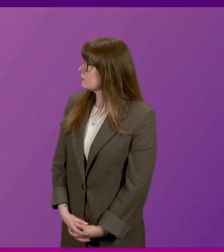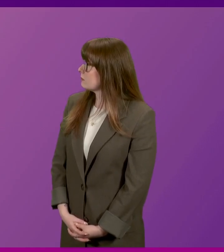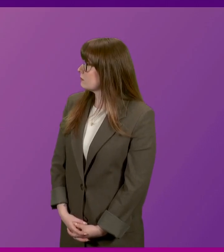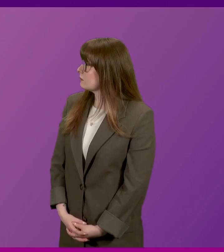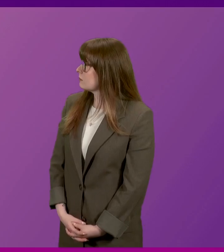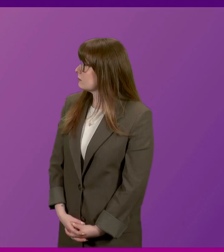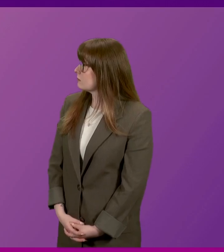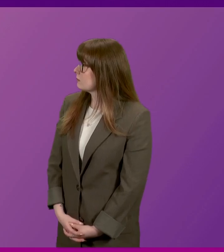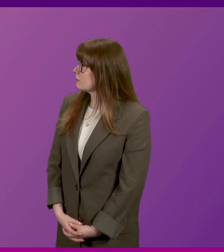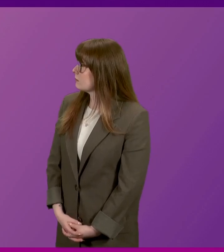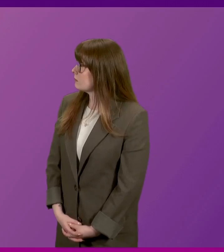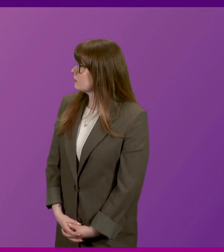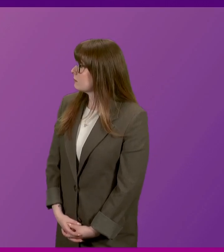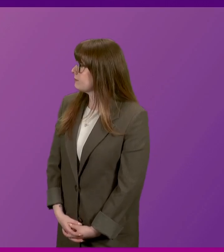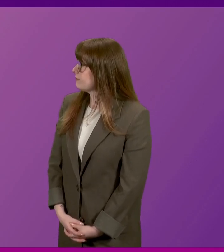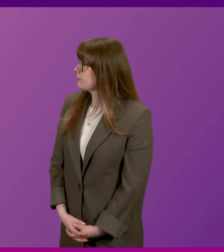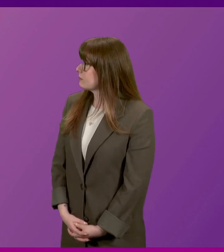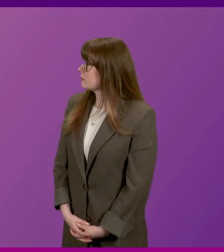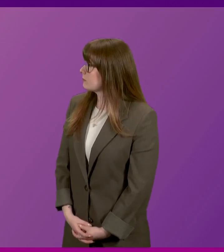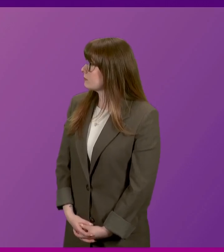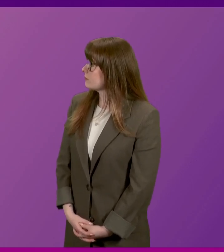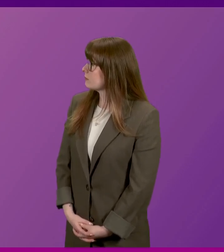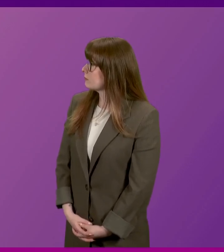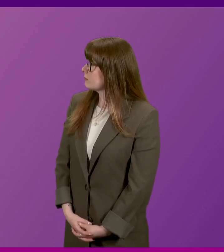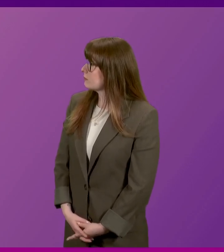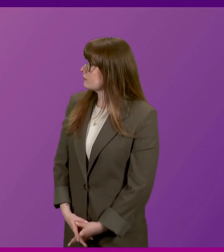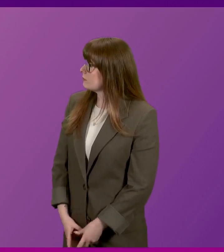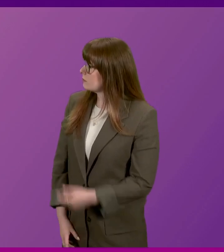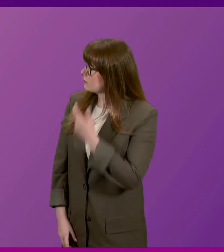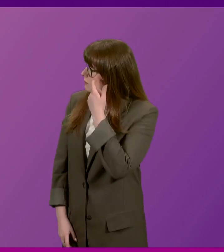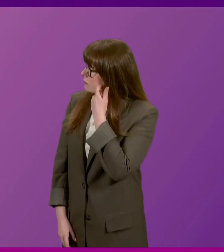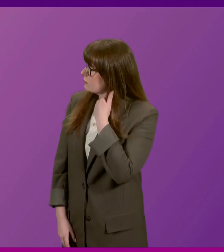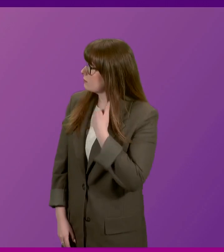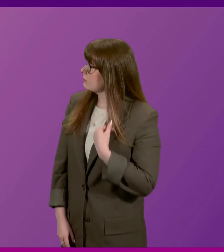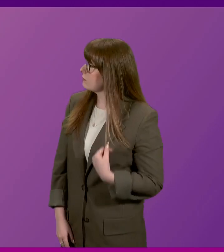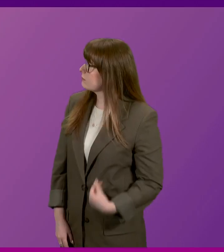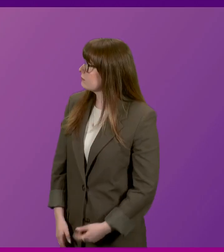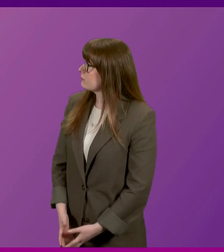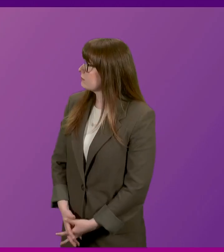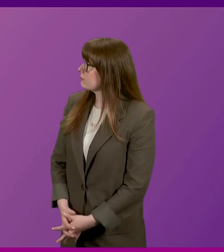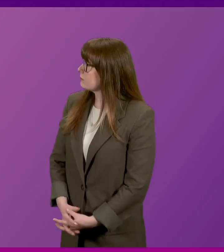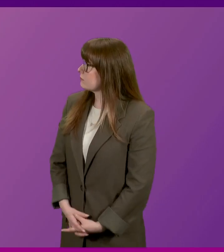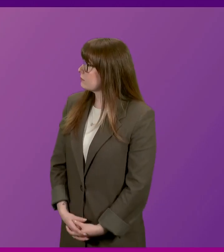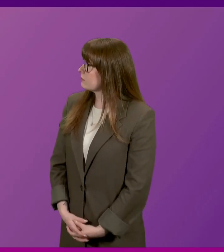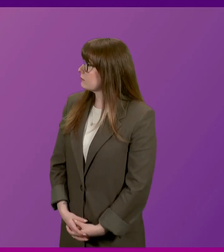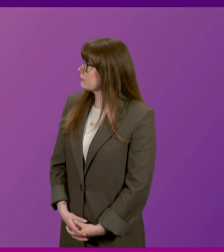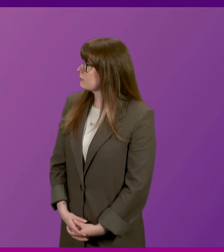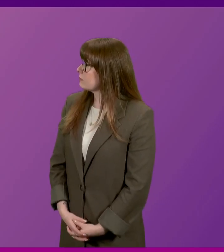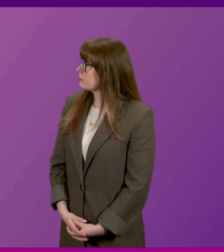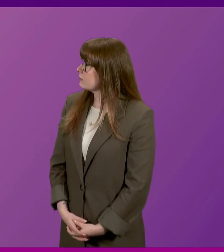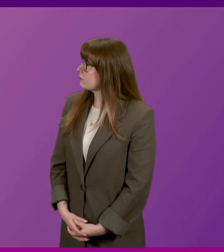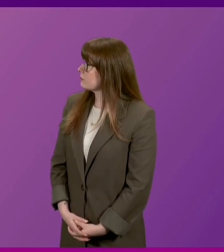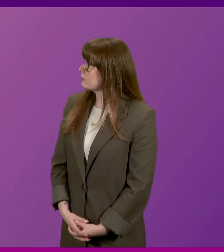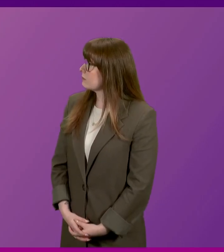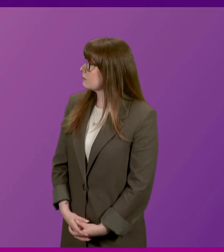introduction, that they know what to do if a deaf person knocks on their door, how they can approach them, and they can monitor